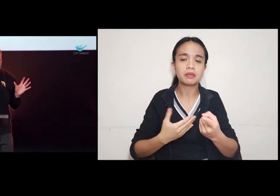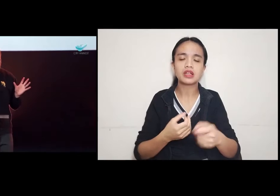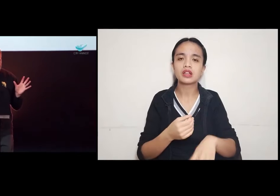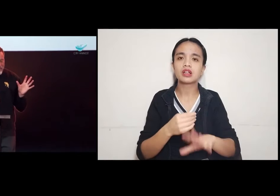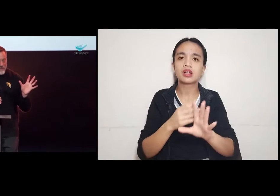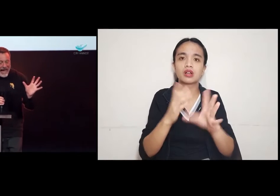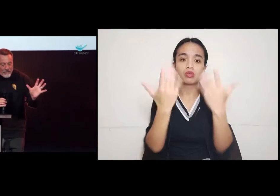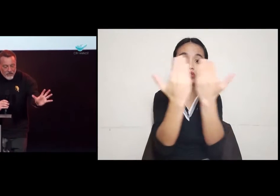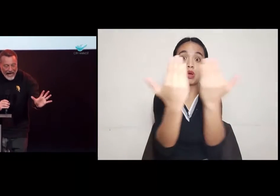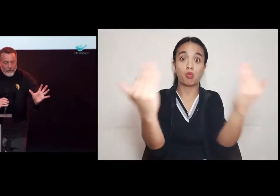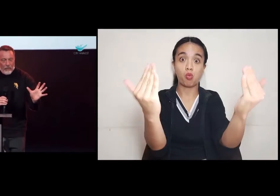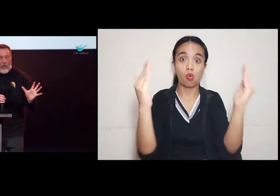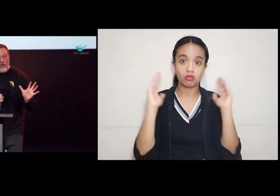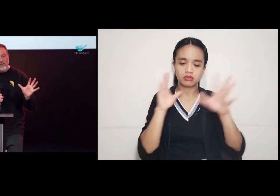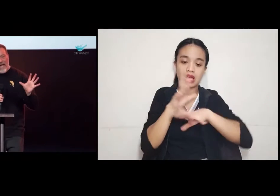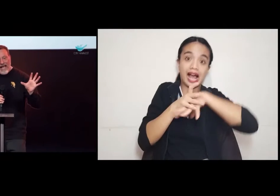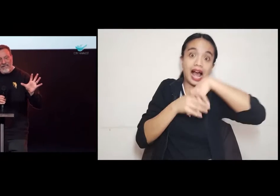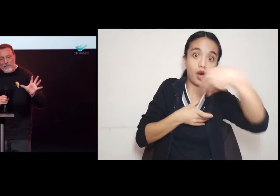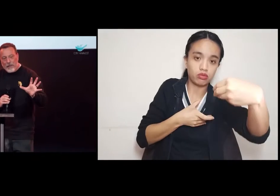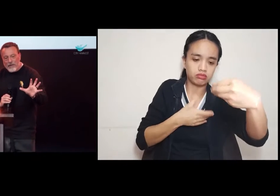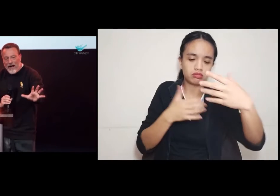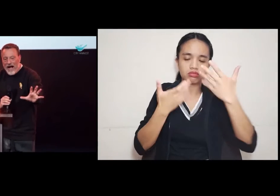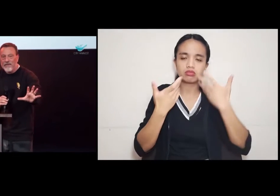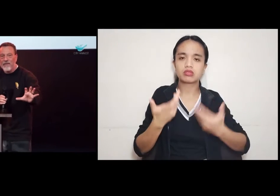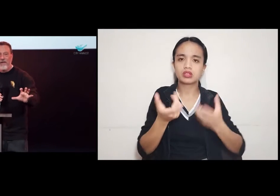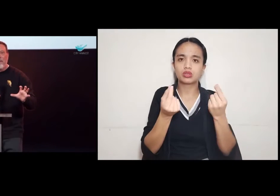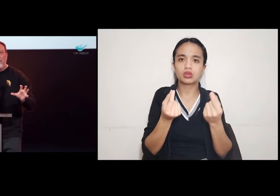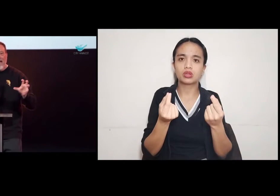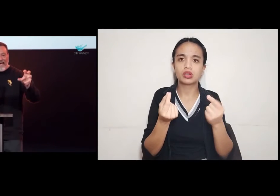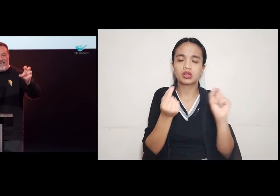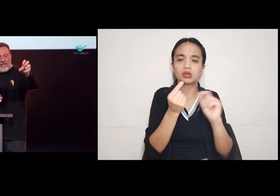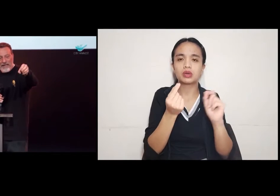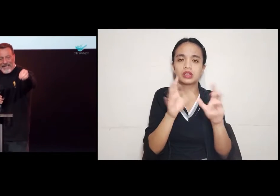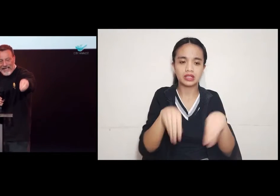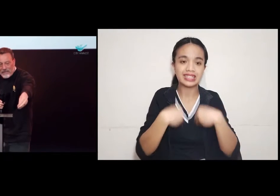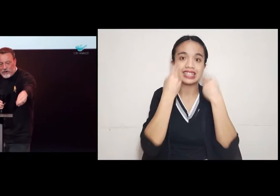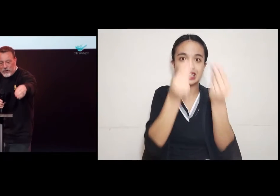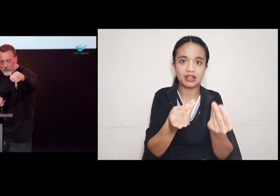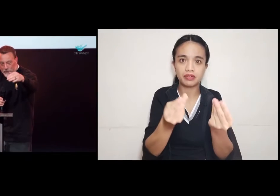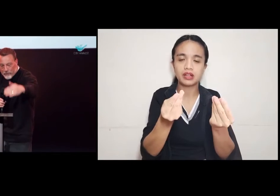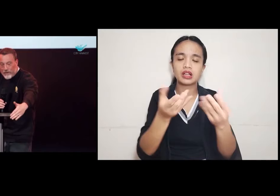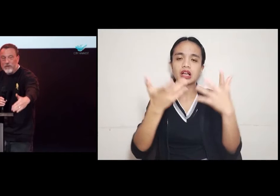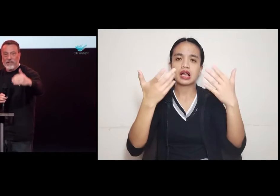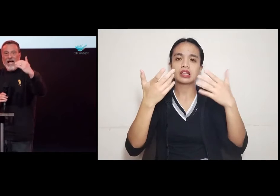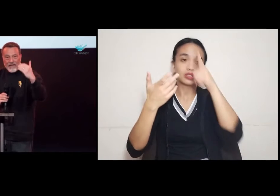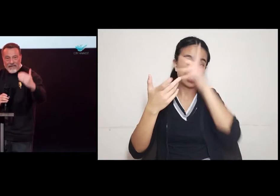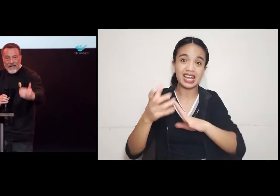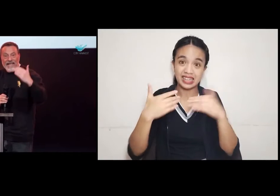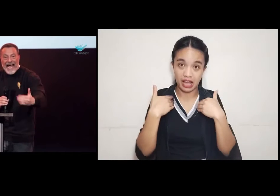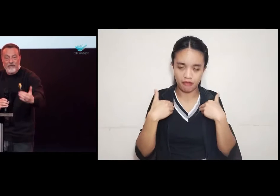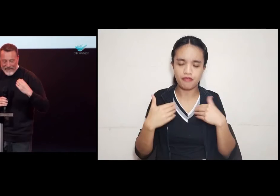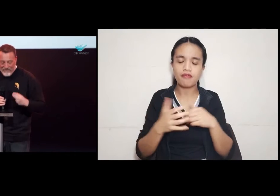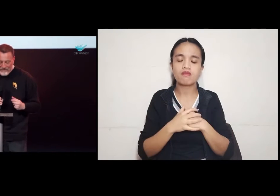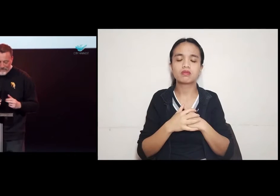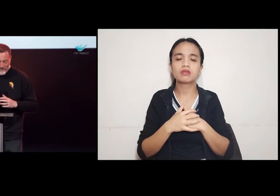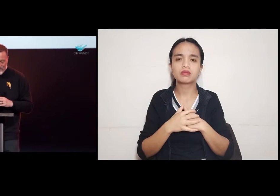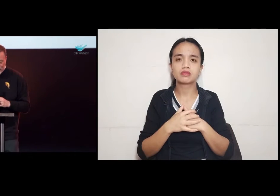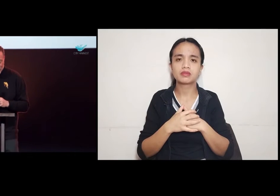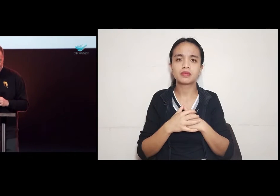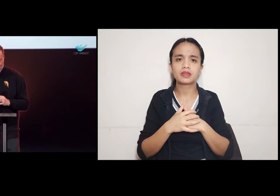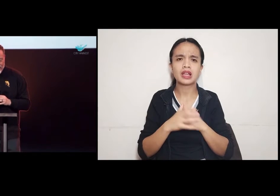gates, stepping outside of the walls, stepping beyond the famine, and stepping into the provision that God had for